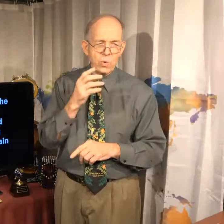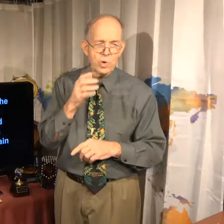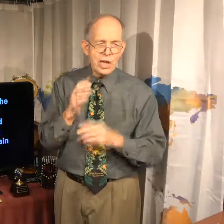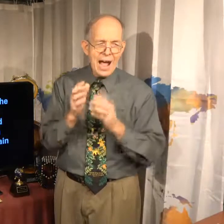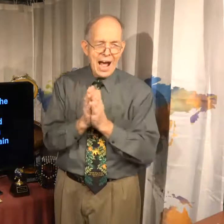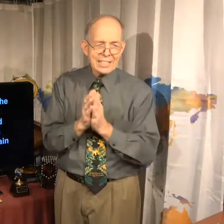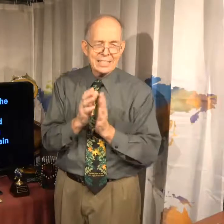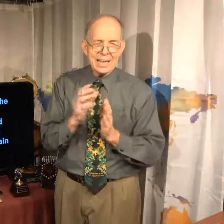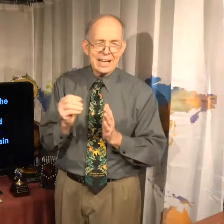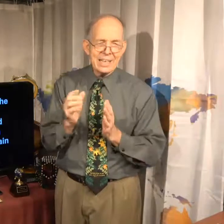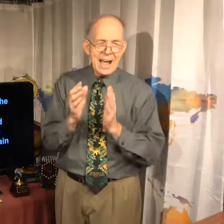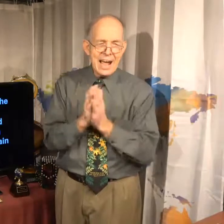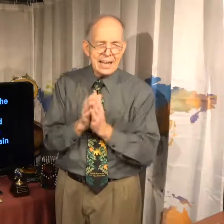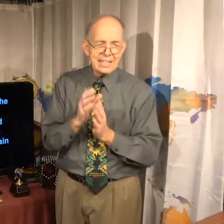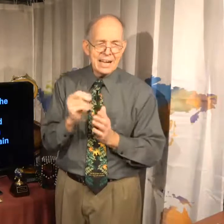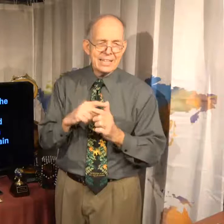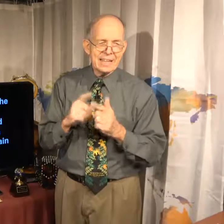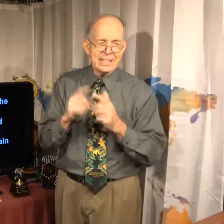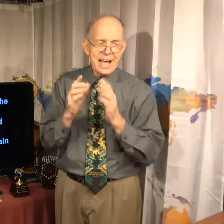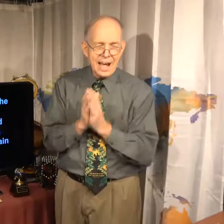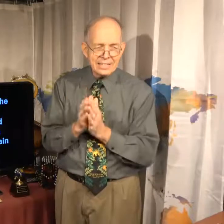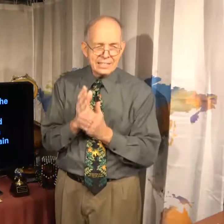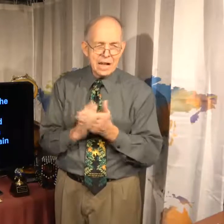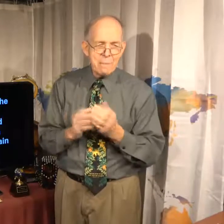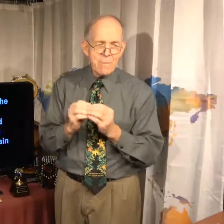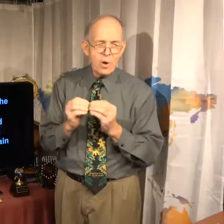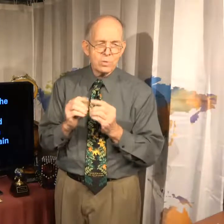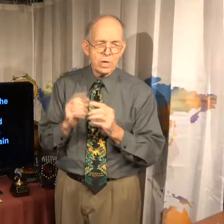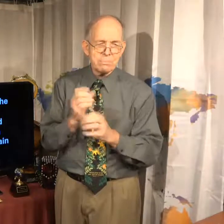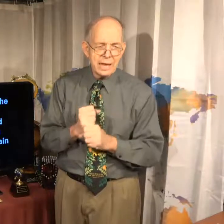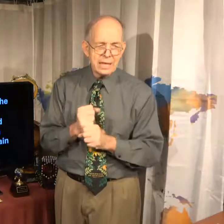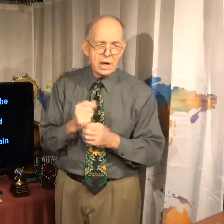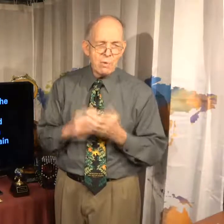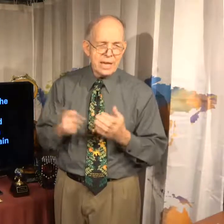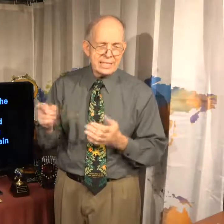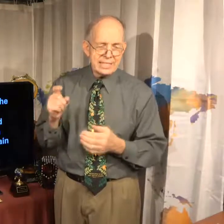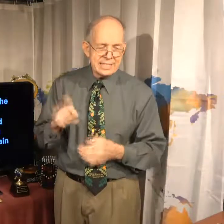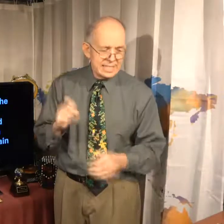will ask and then ask some more to obtain what he